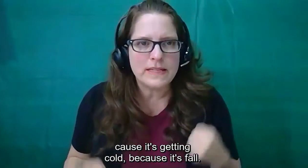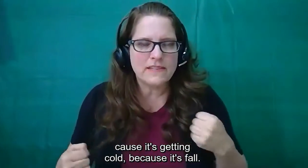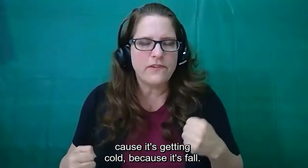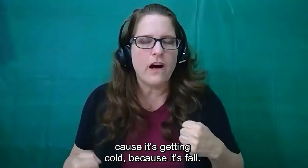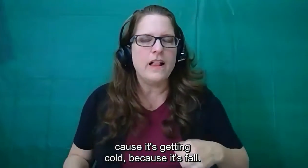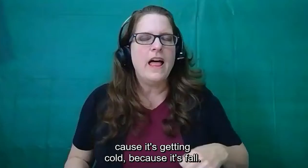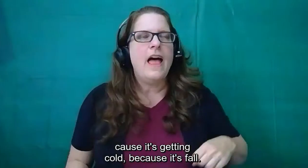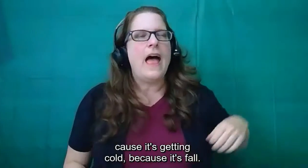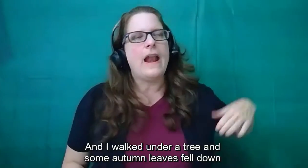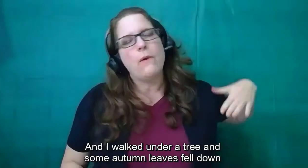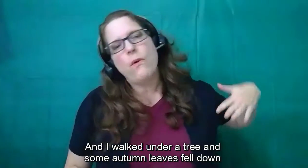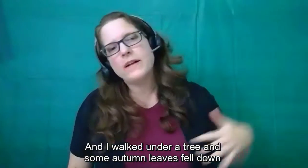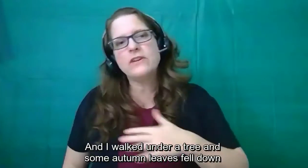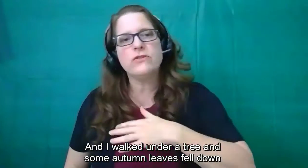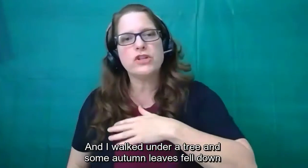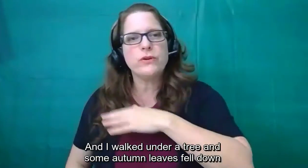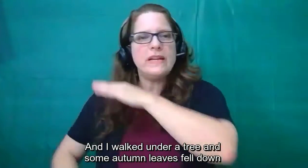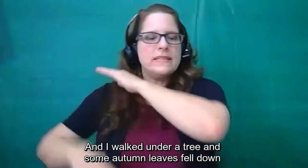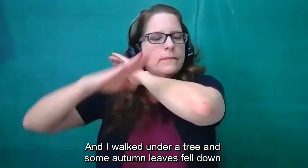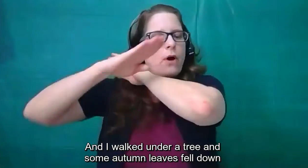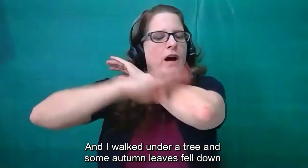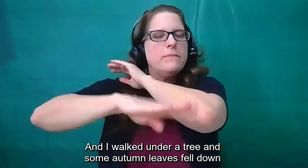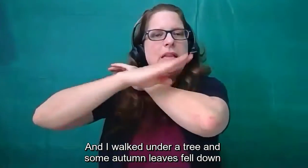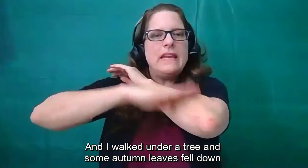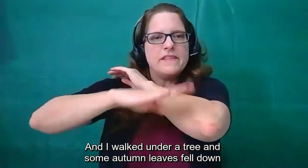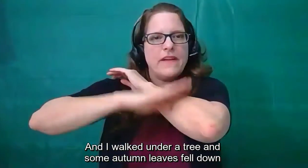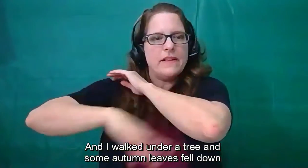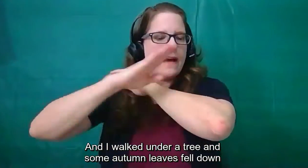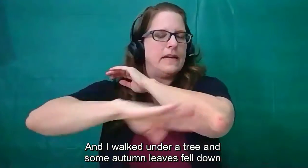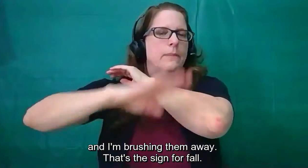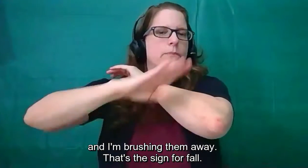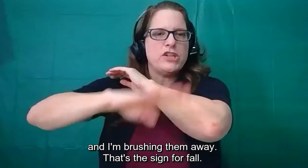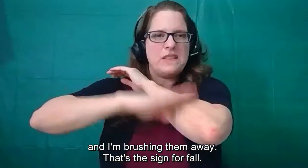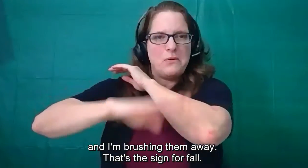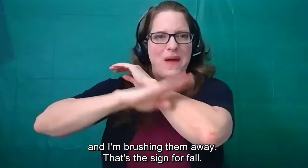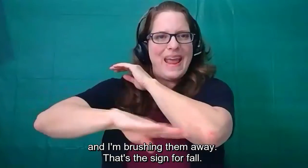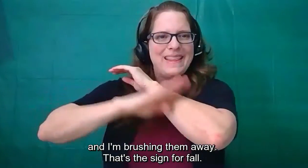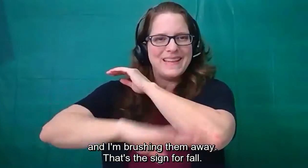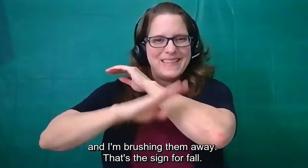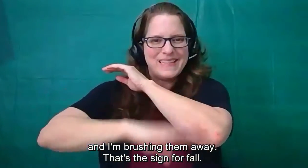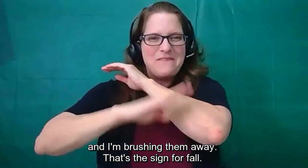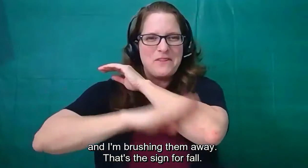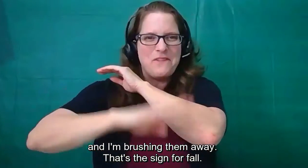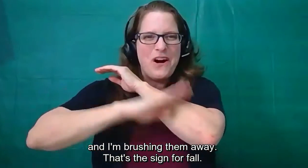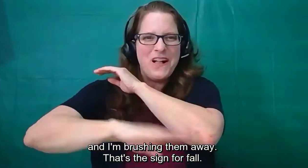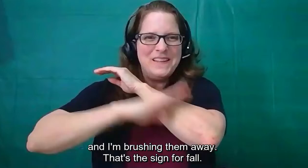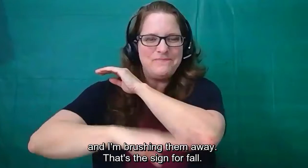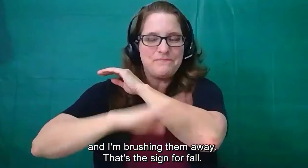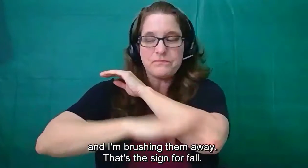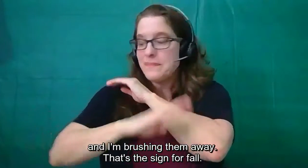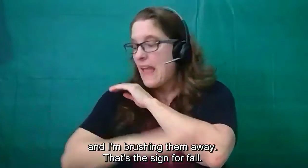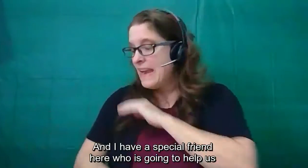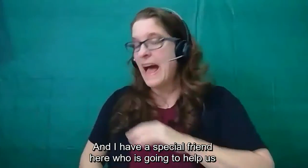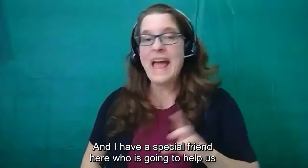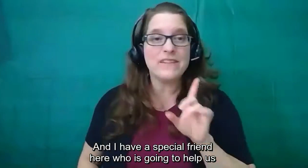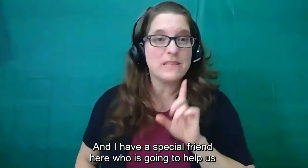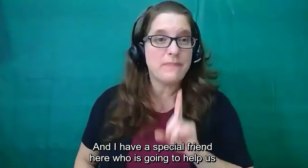it's fall, and I walked under a tree and some autumn leaves fell down and I'm brushing them away. That's the sign for fall. And I have a special